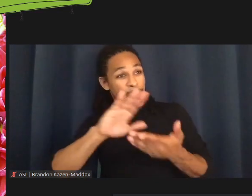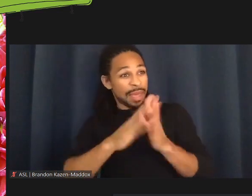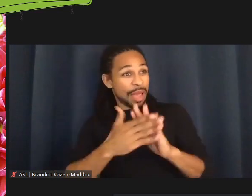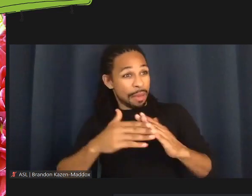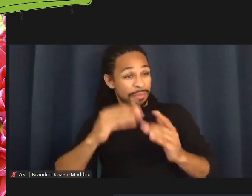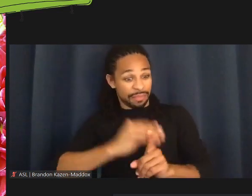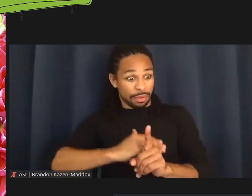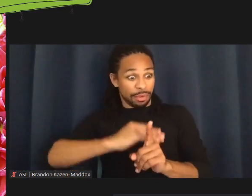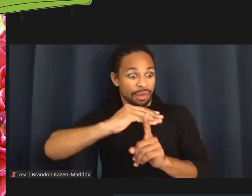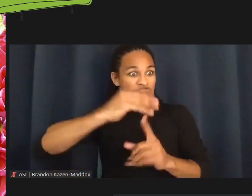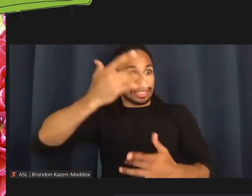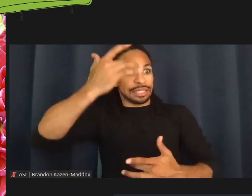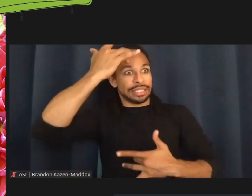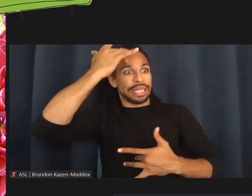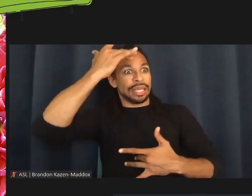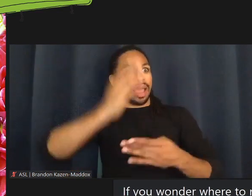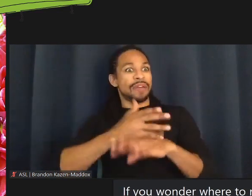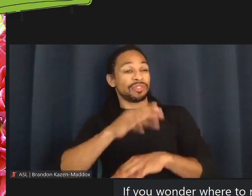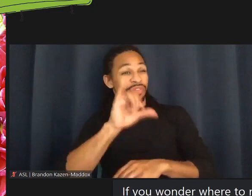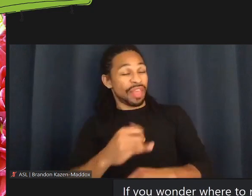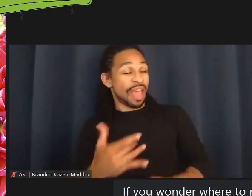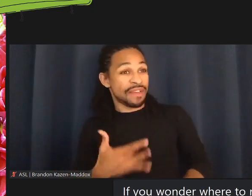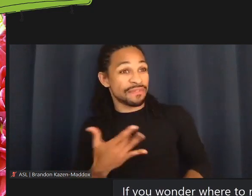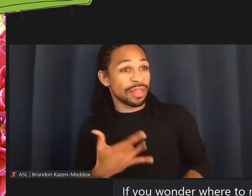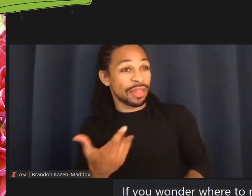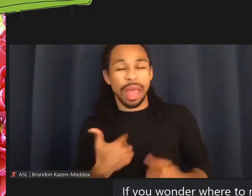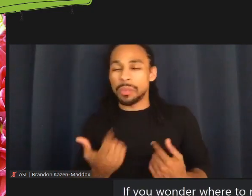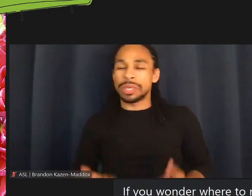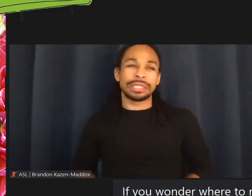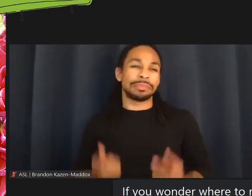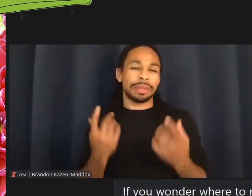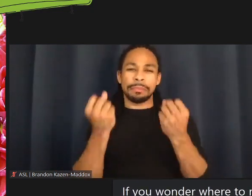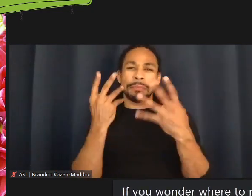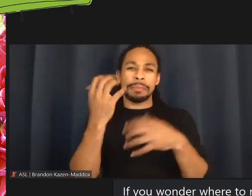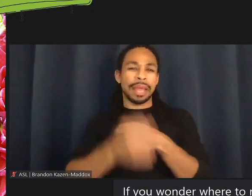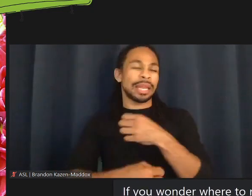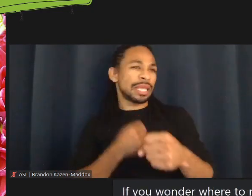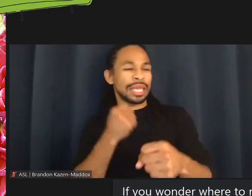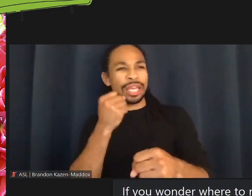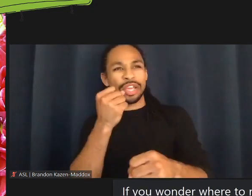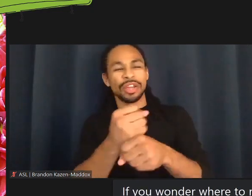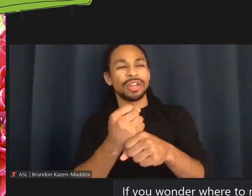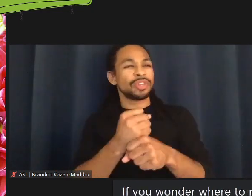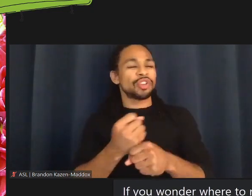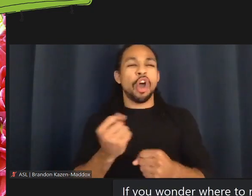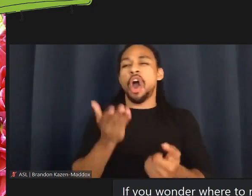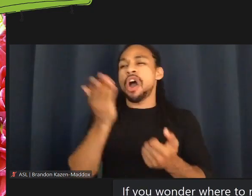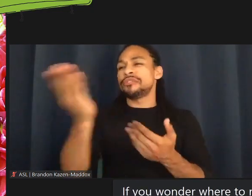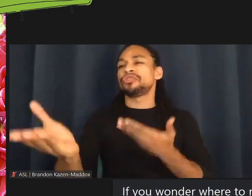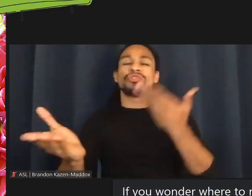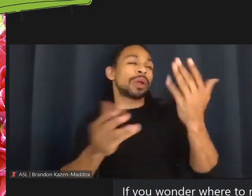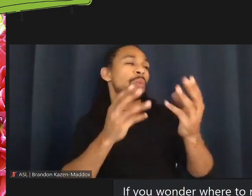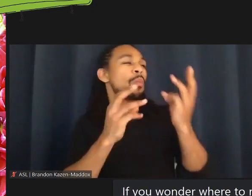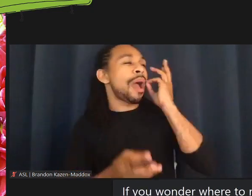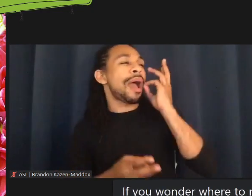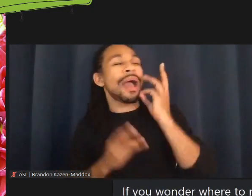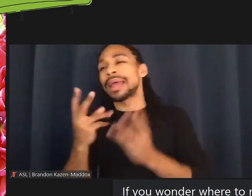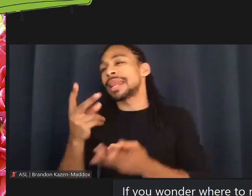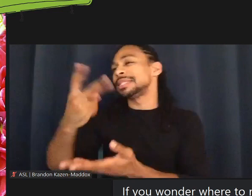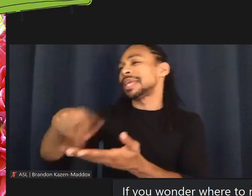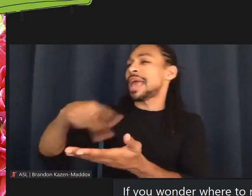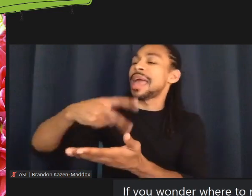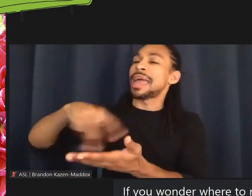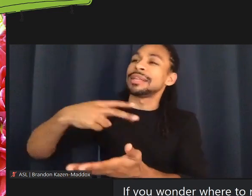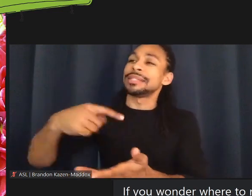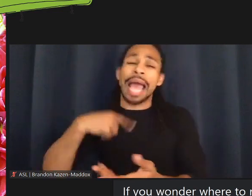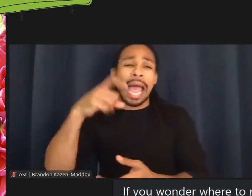I'll spend years waiting for the living to call, offer wine and dance. I need everyone I love.